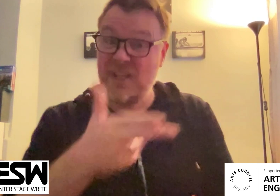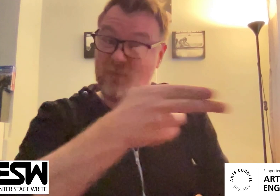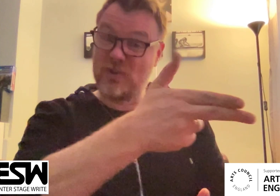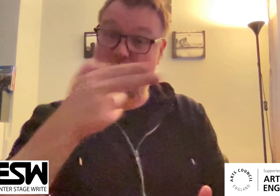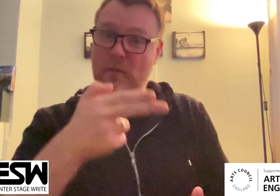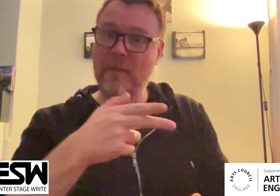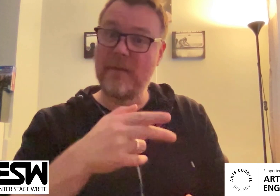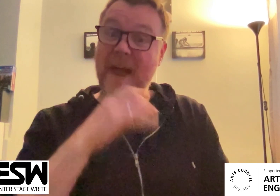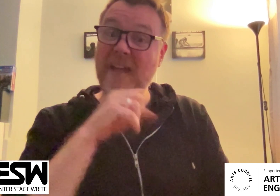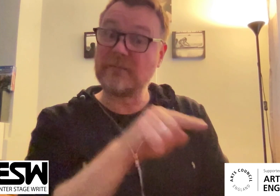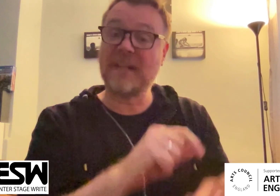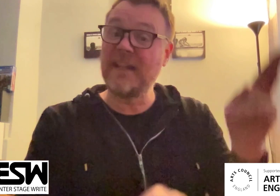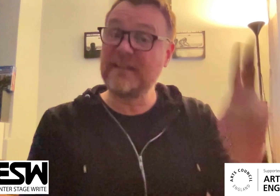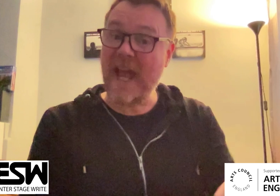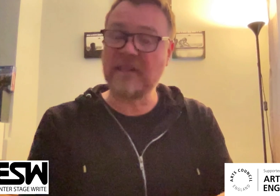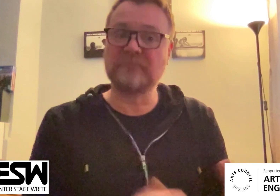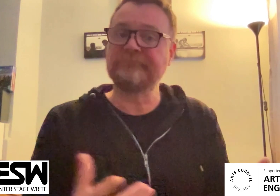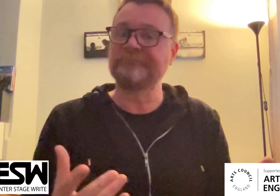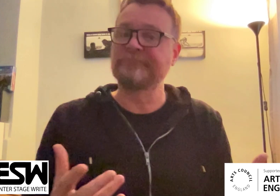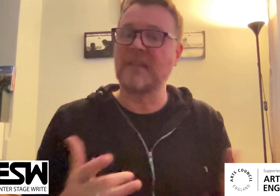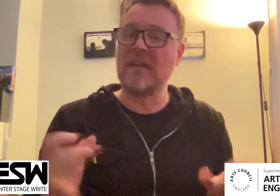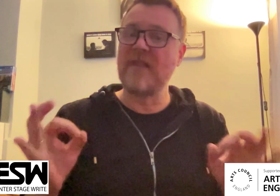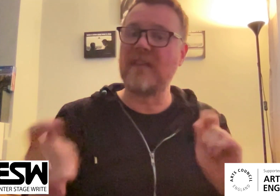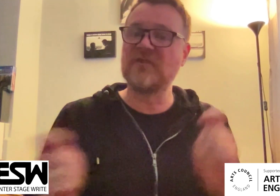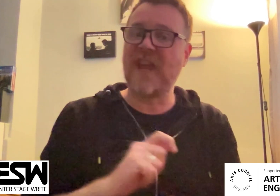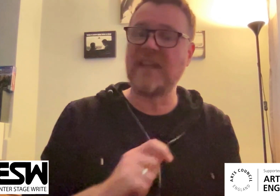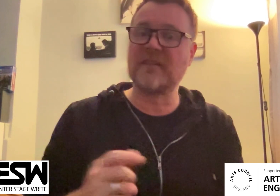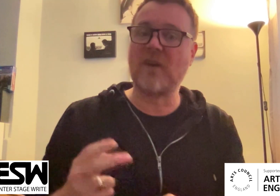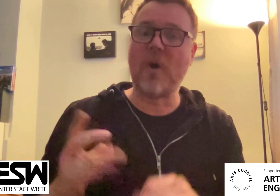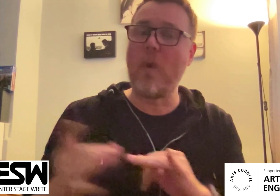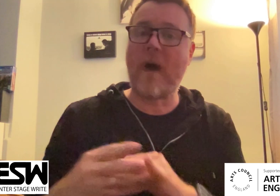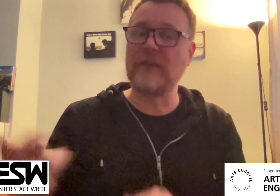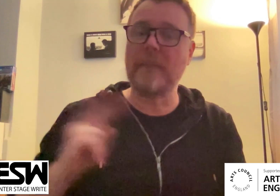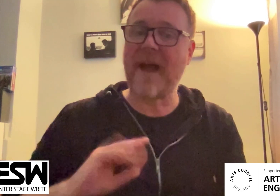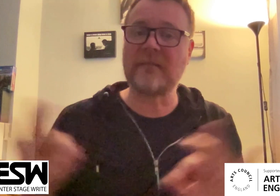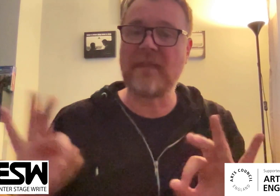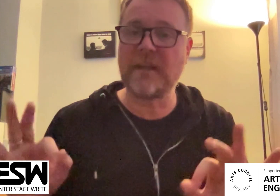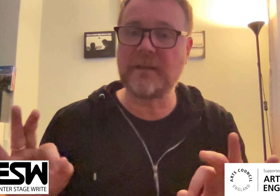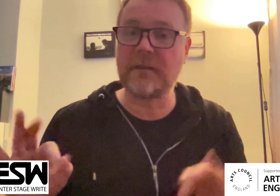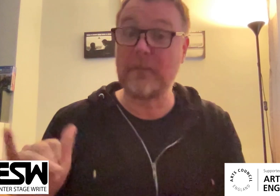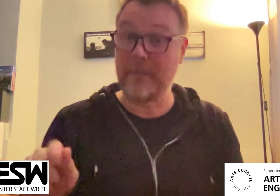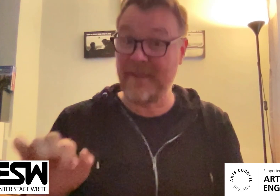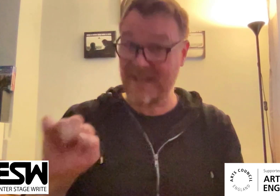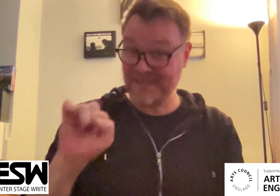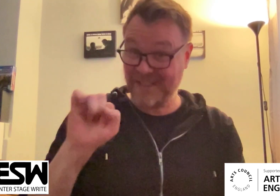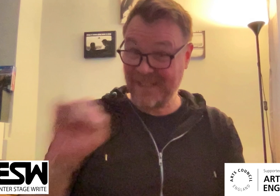So, if he shoots the baddie, nothing changes in his life and his wife doesn't come back, maybe that's your